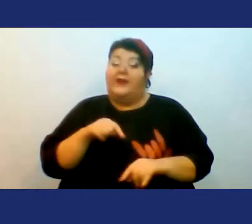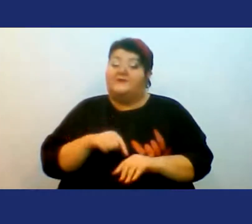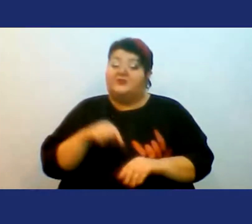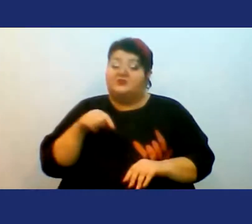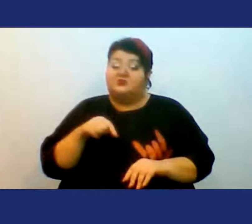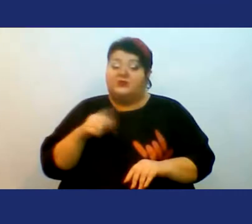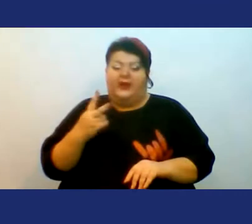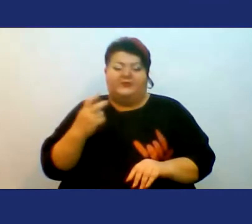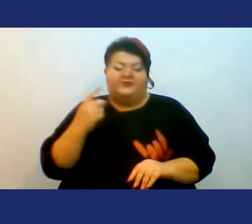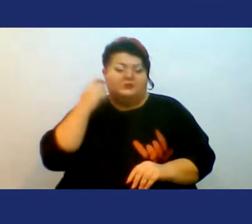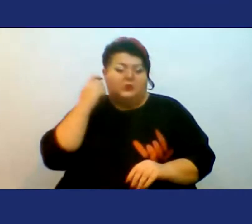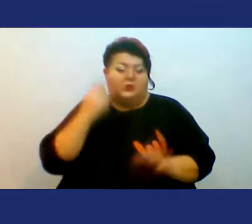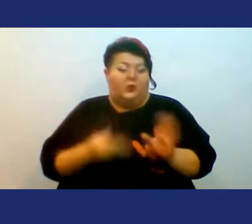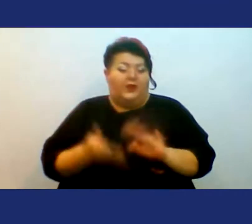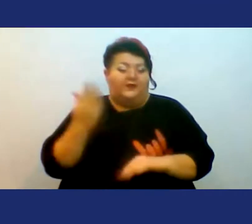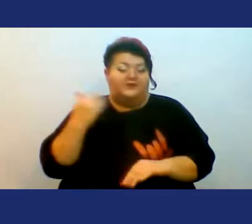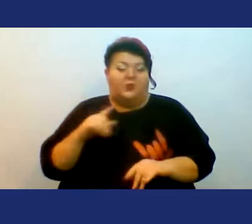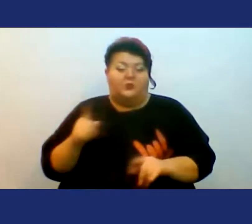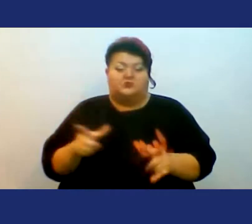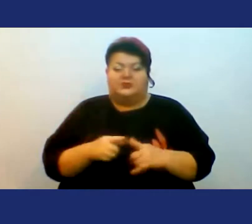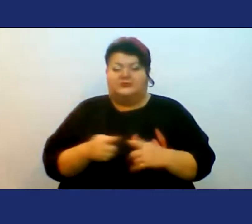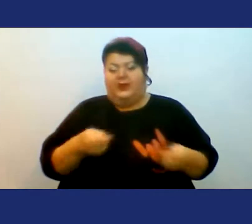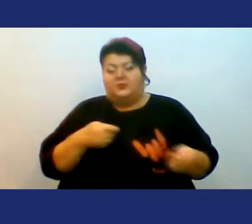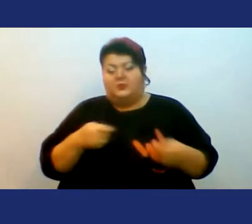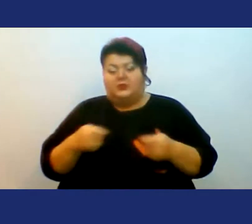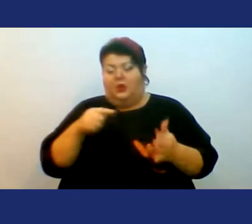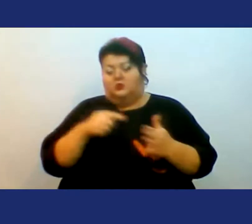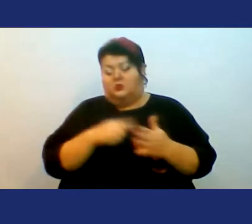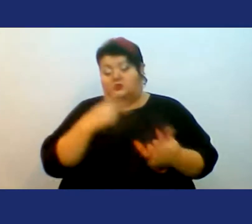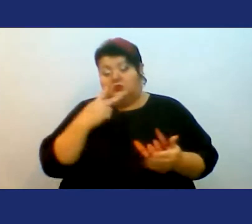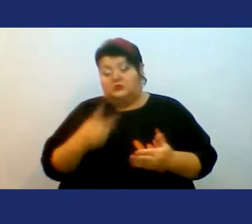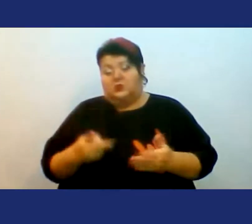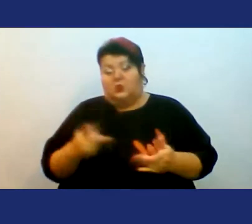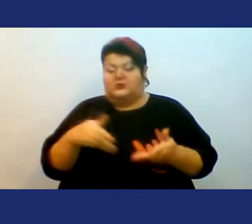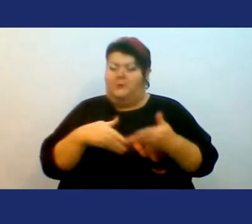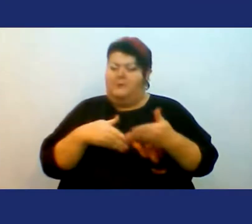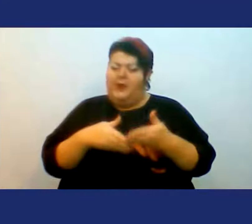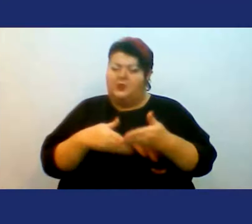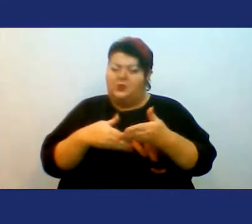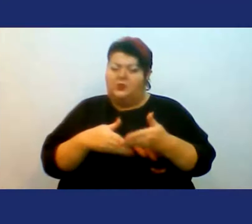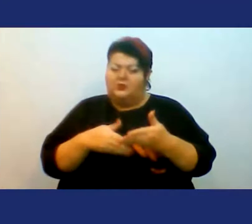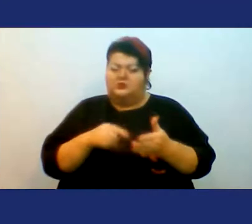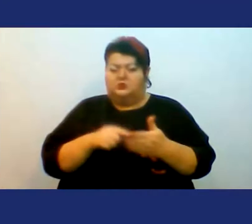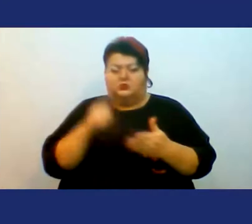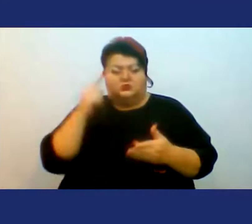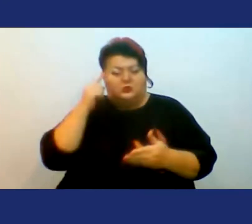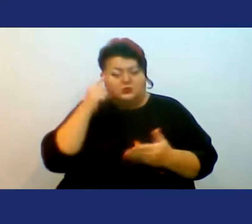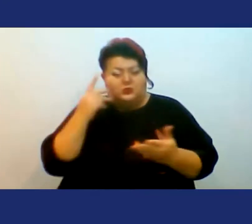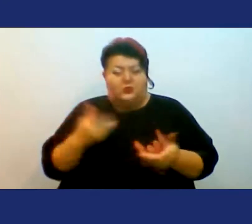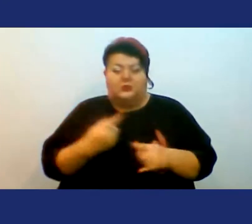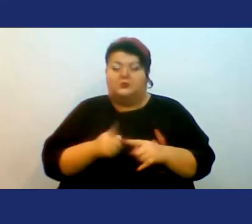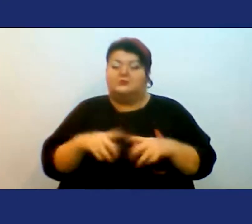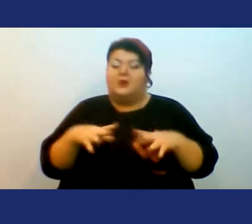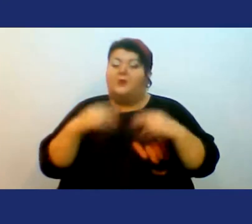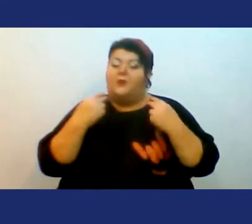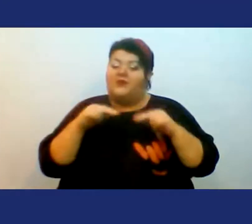also methodologically, this was a better way of translating individual votes into an